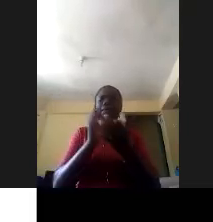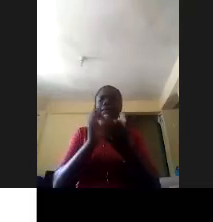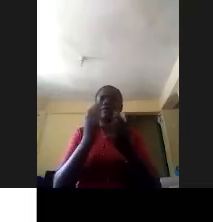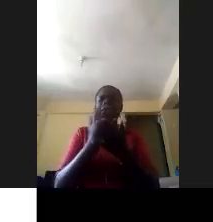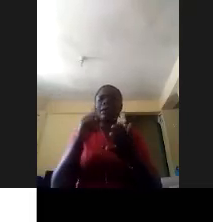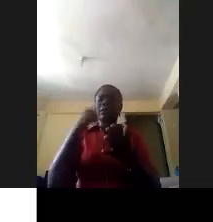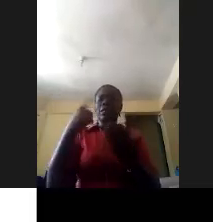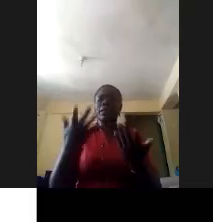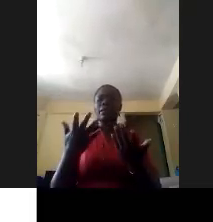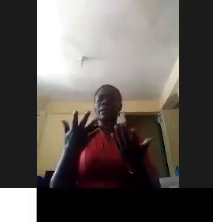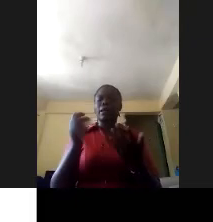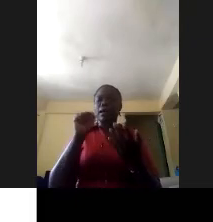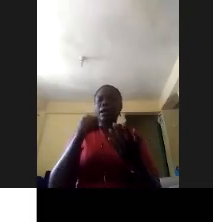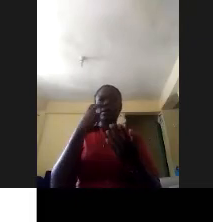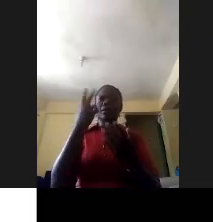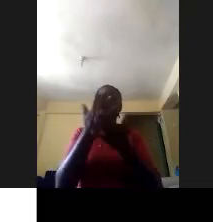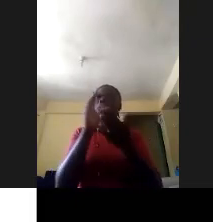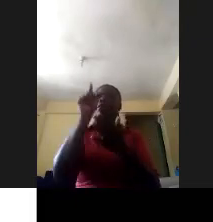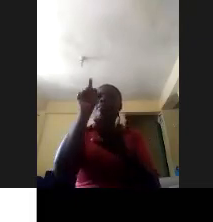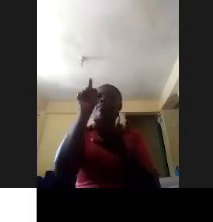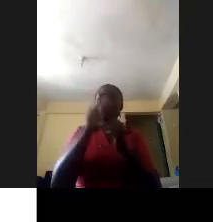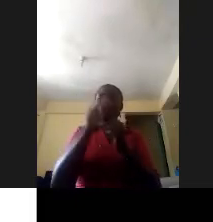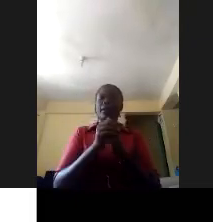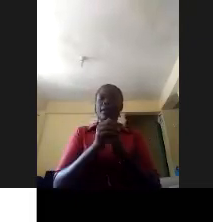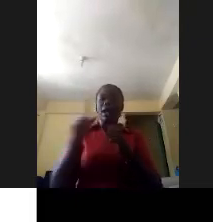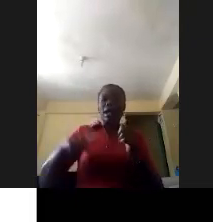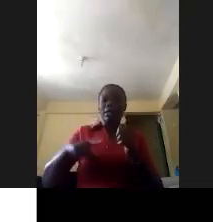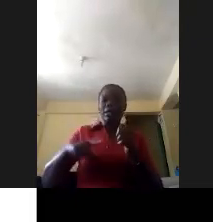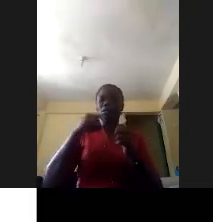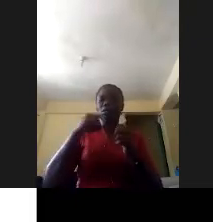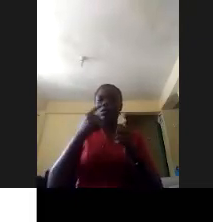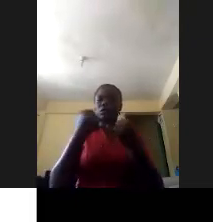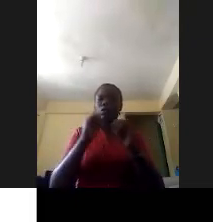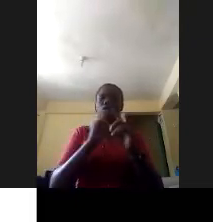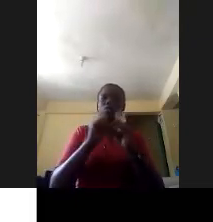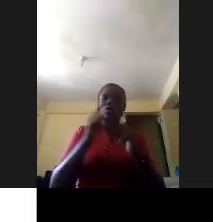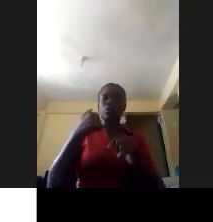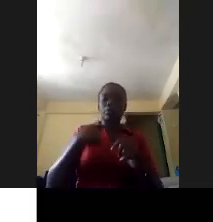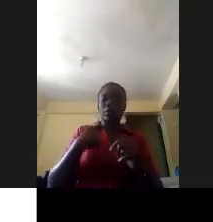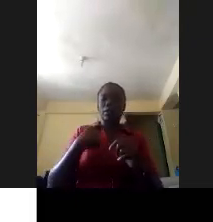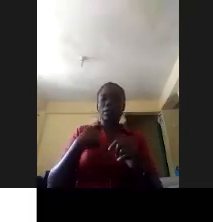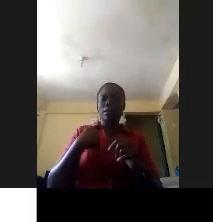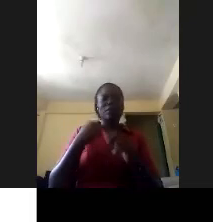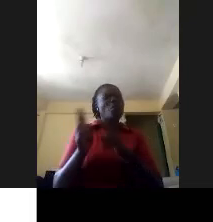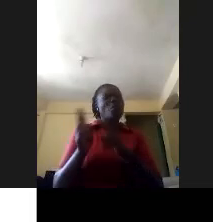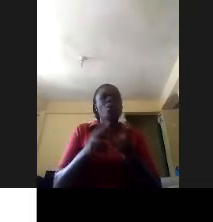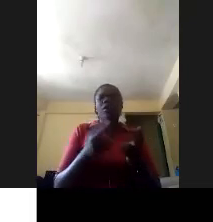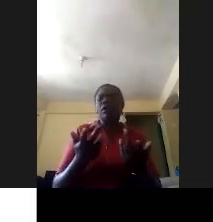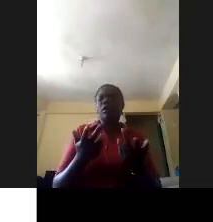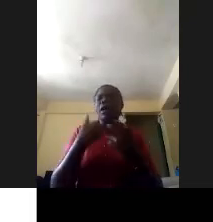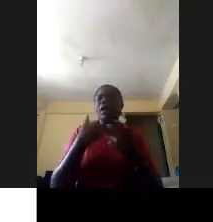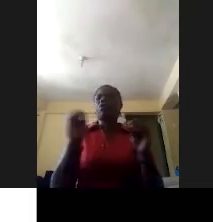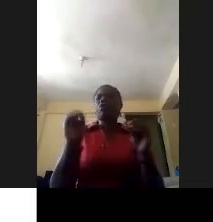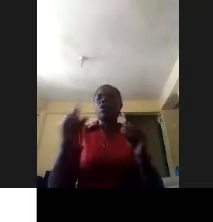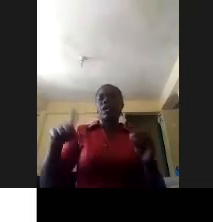see somebody there, a lady who's trying to talk to me, that's visual. Yeah, there's no lady who's trying to